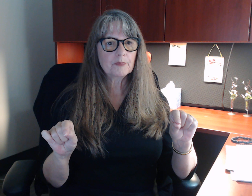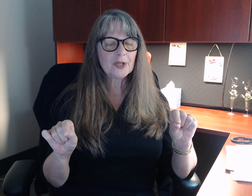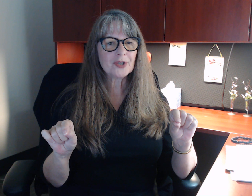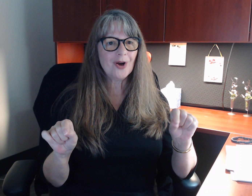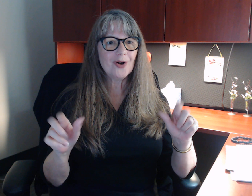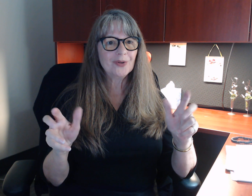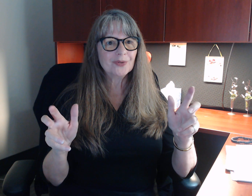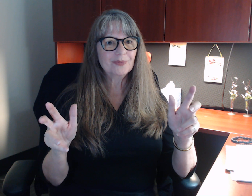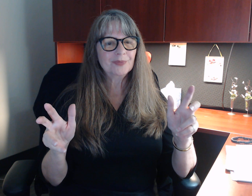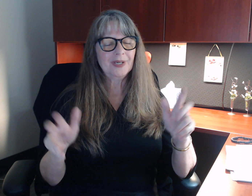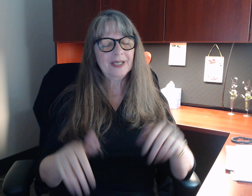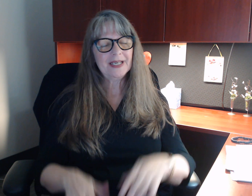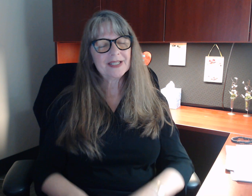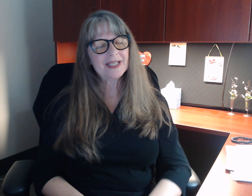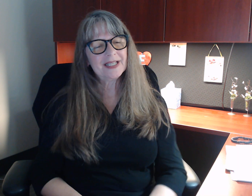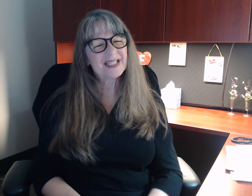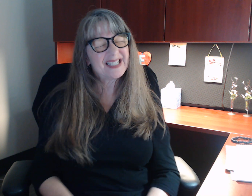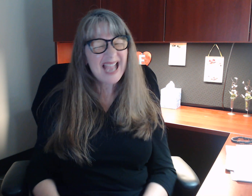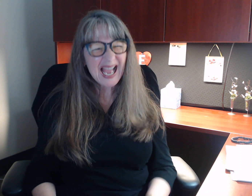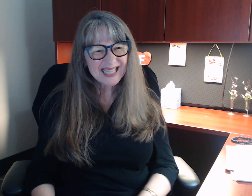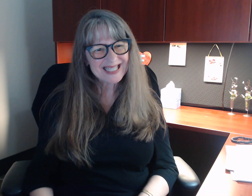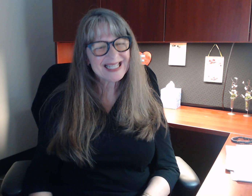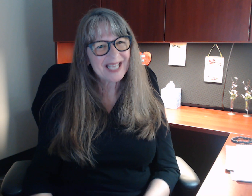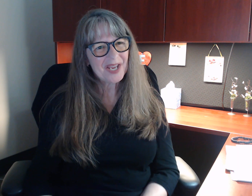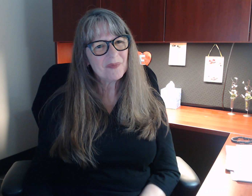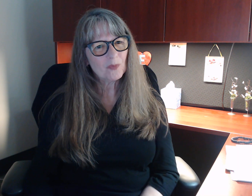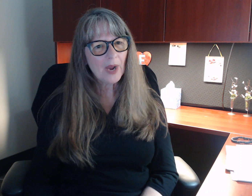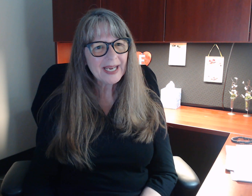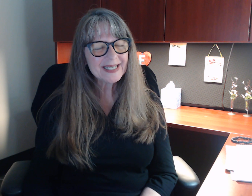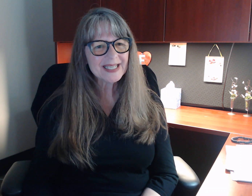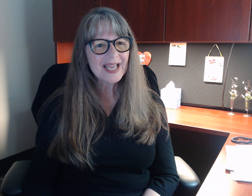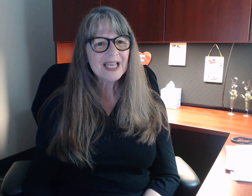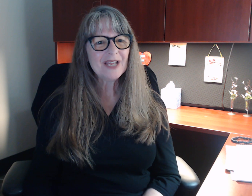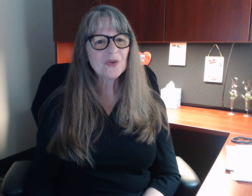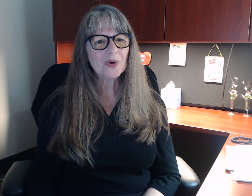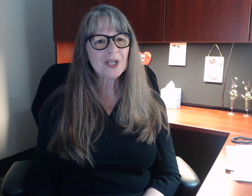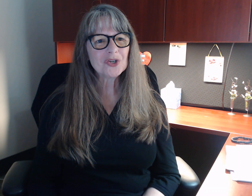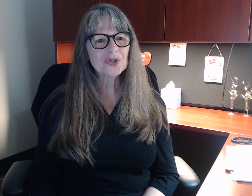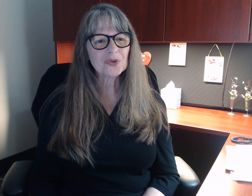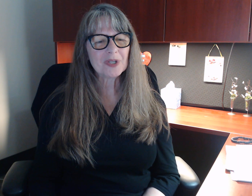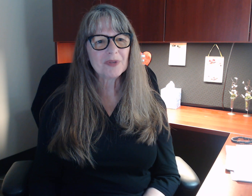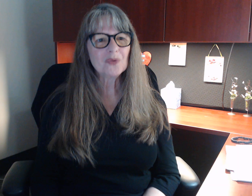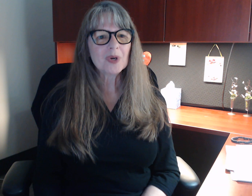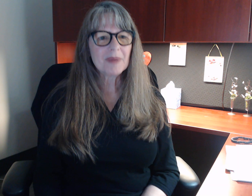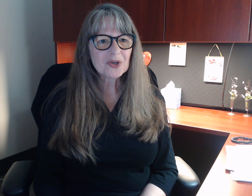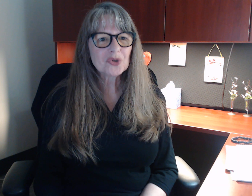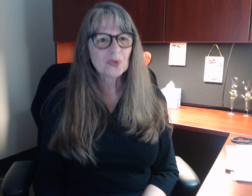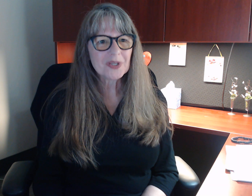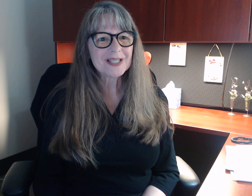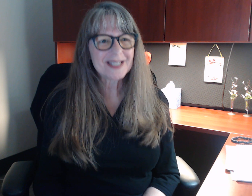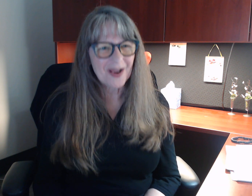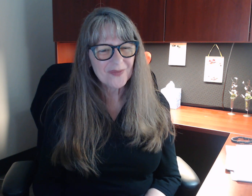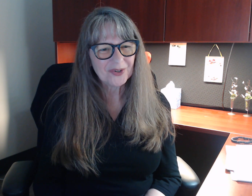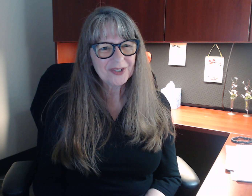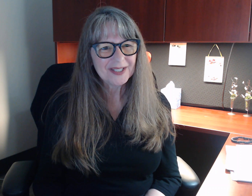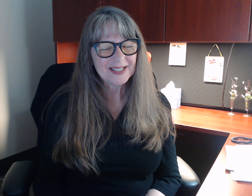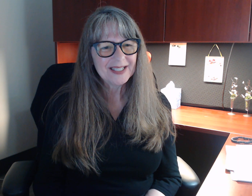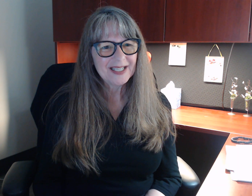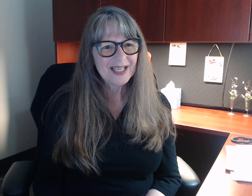it's all in a sense kind of the same, right? If you want to insure something, you want to make sure that it's covered.